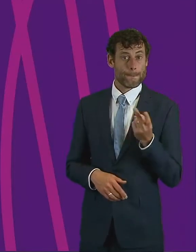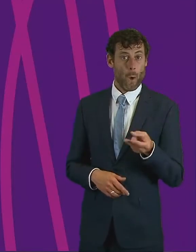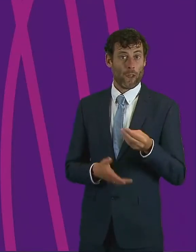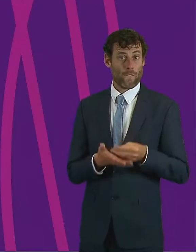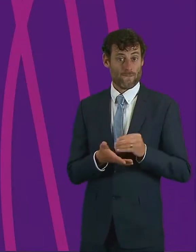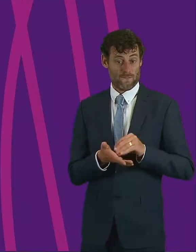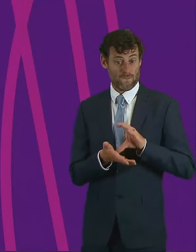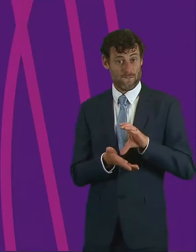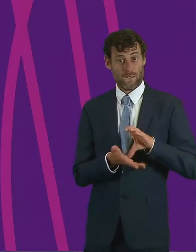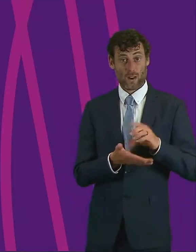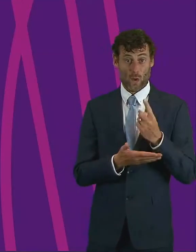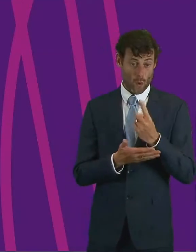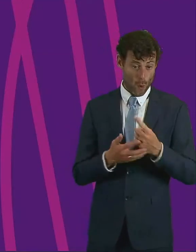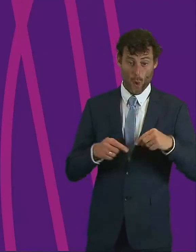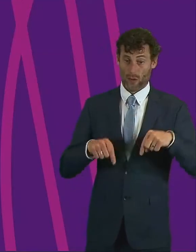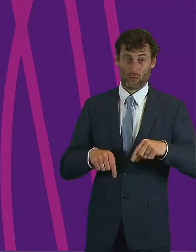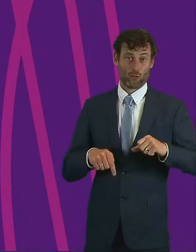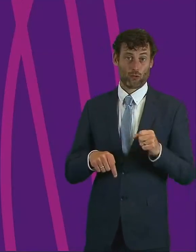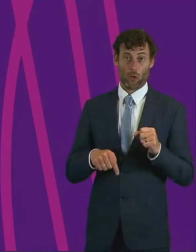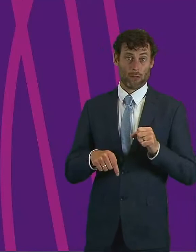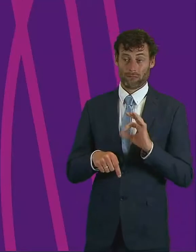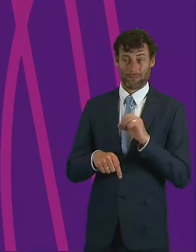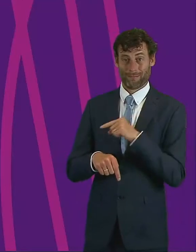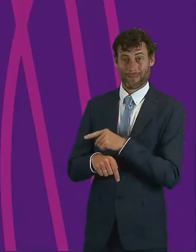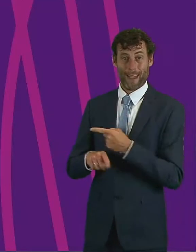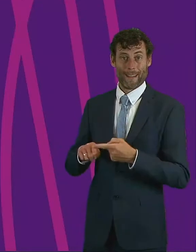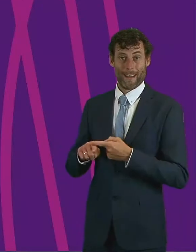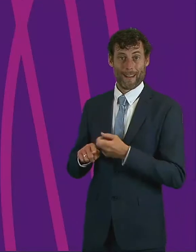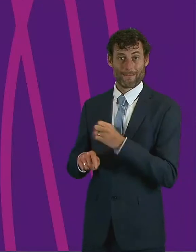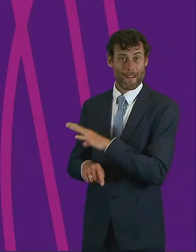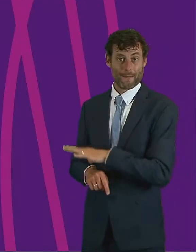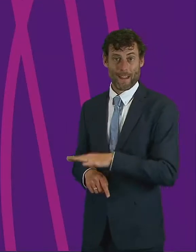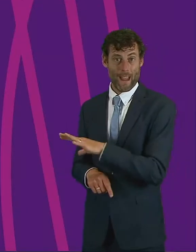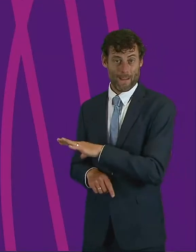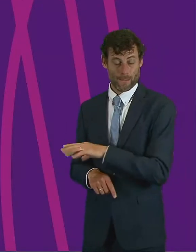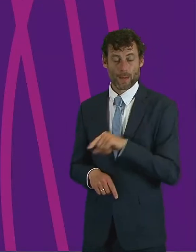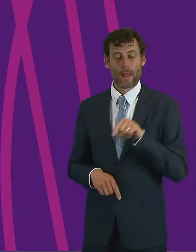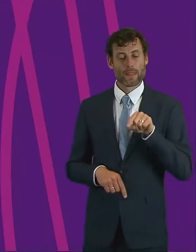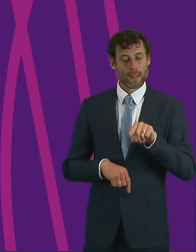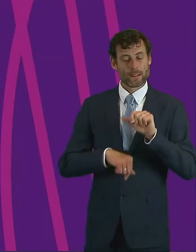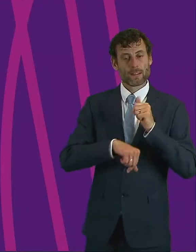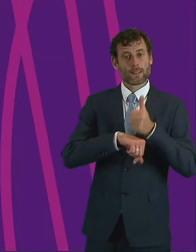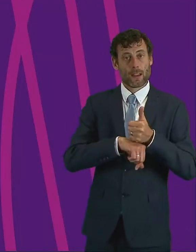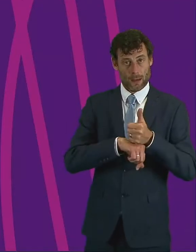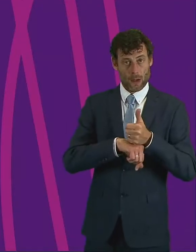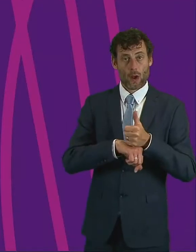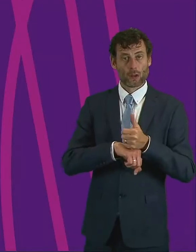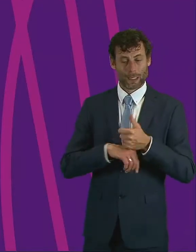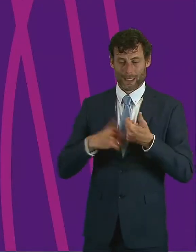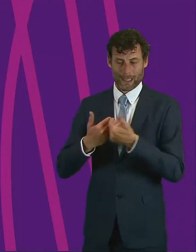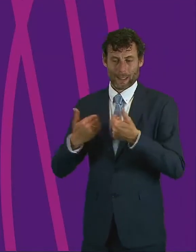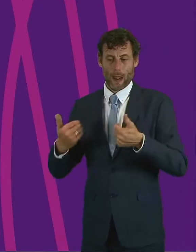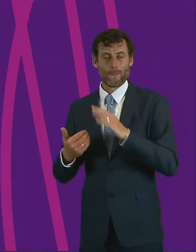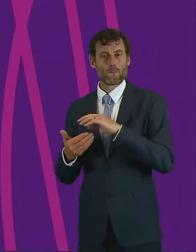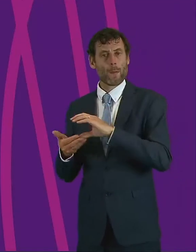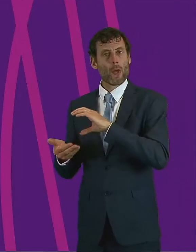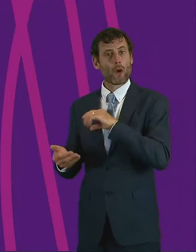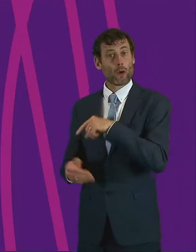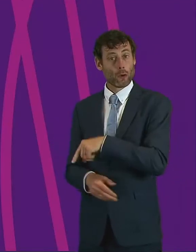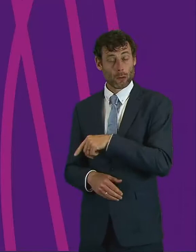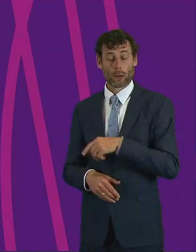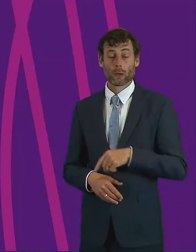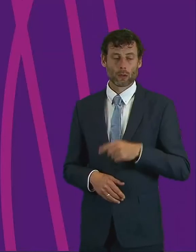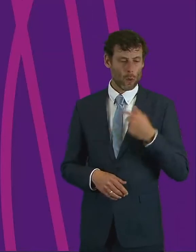received consequentials to make it happen. But we will keep that funding under review and hope to continue to work with business organisations